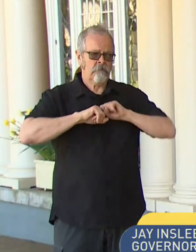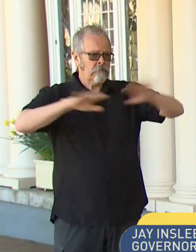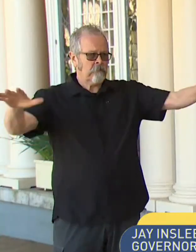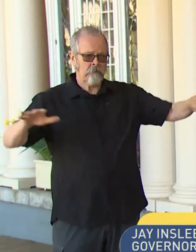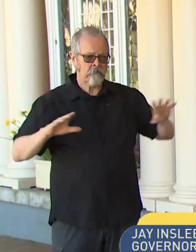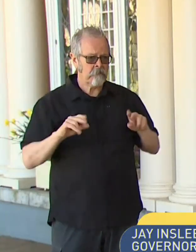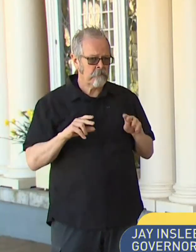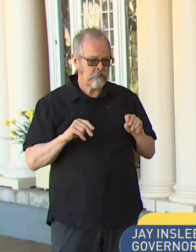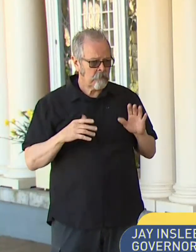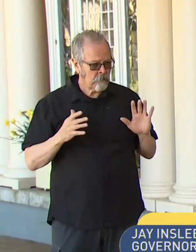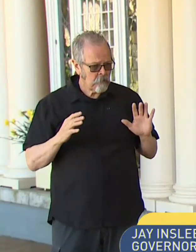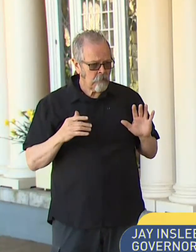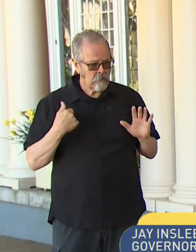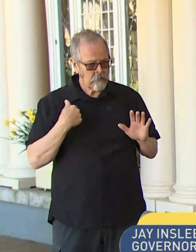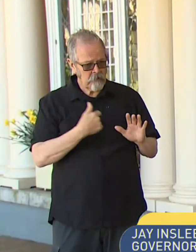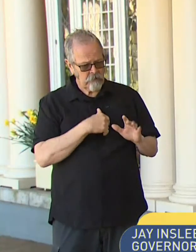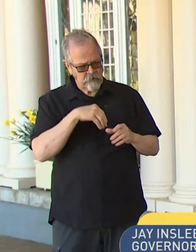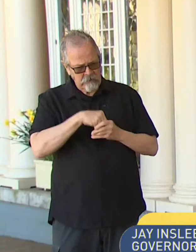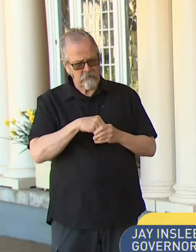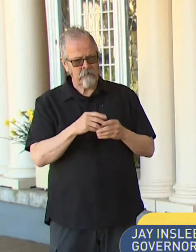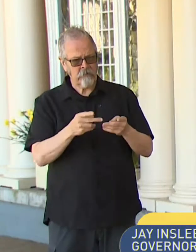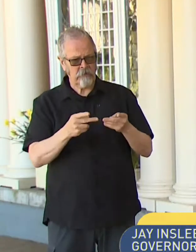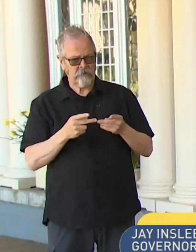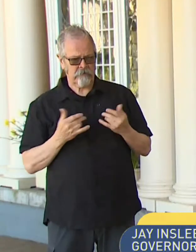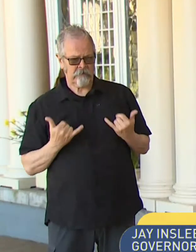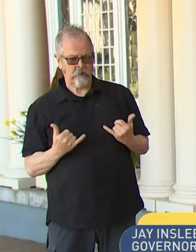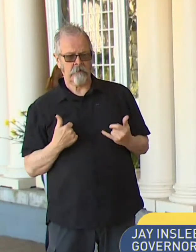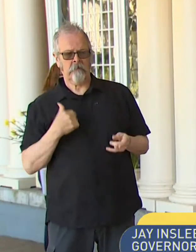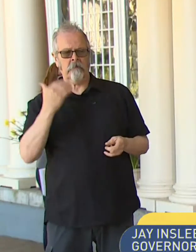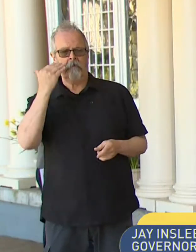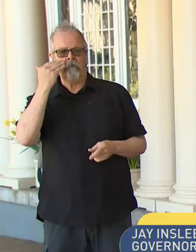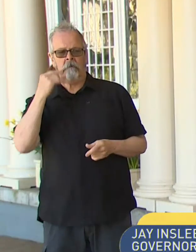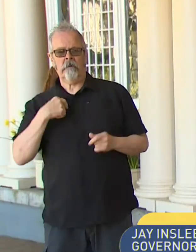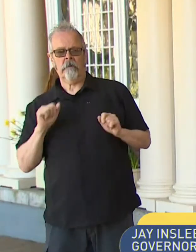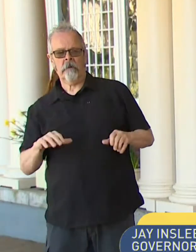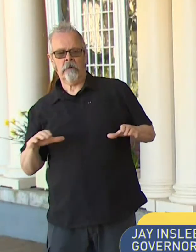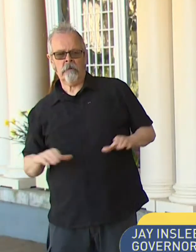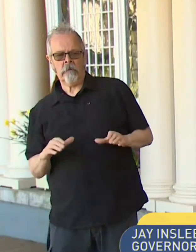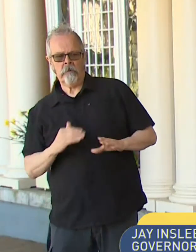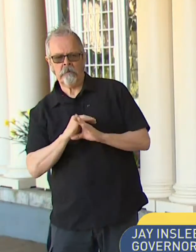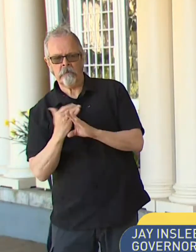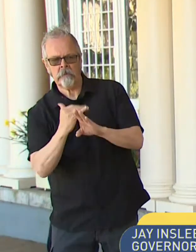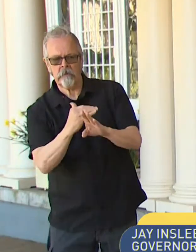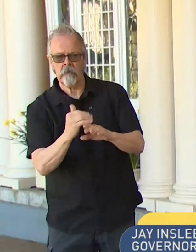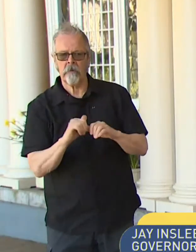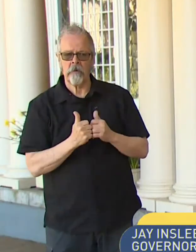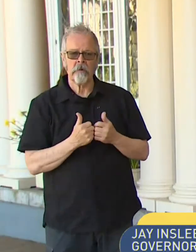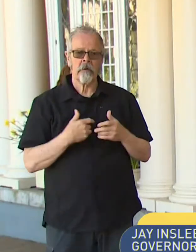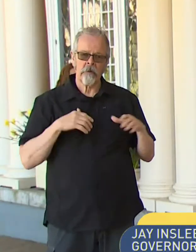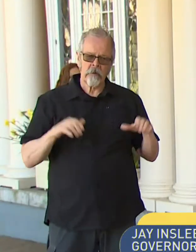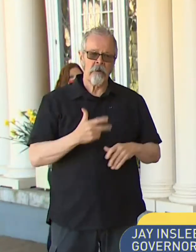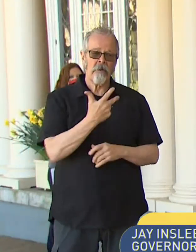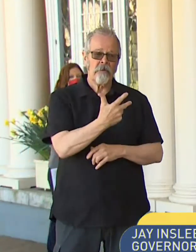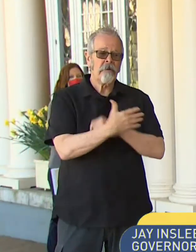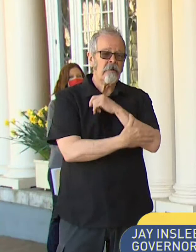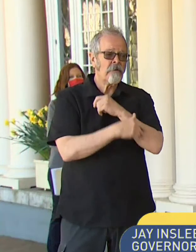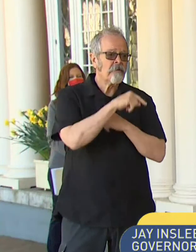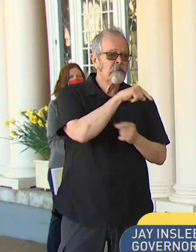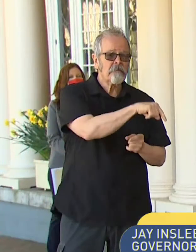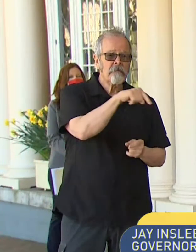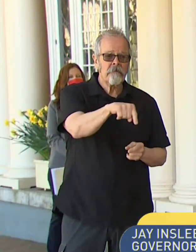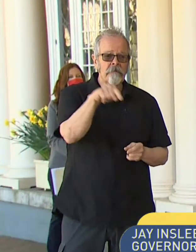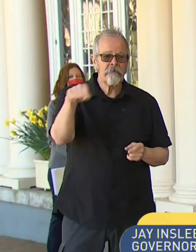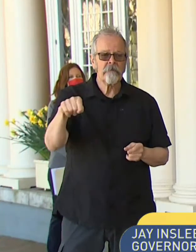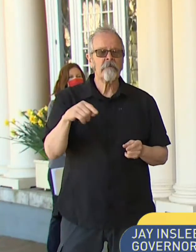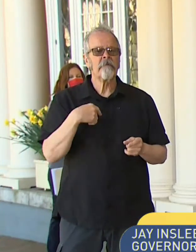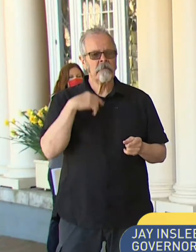a position where we know we can do this. For the folks in these three counties, we know we can knock this virus down if we pull